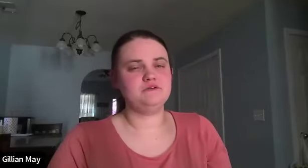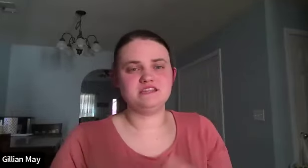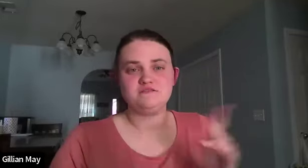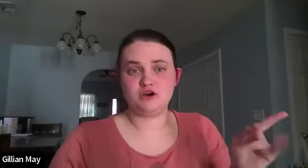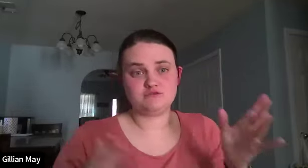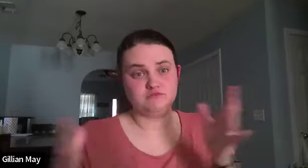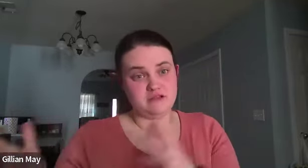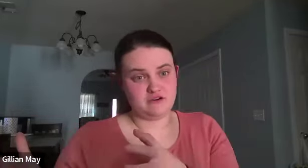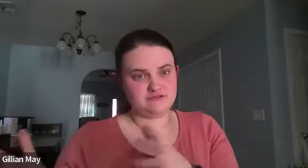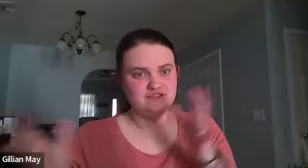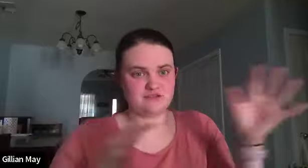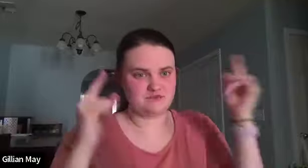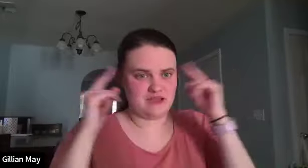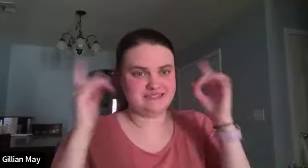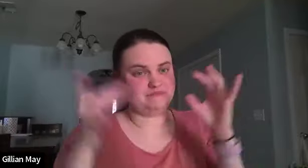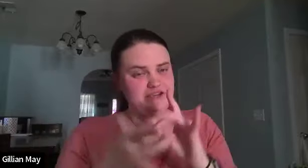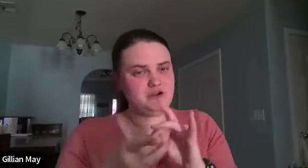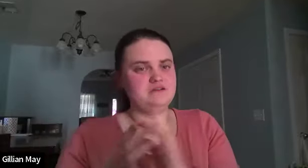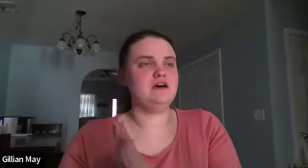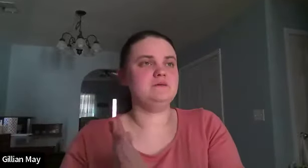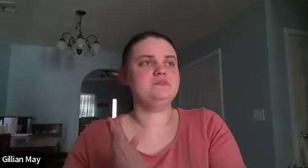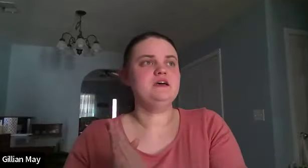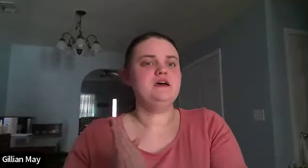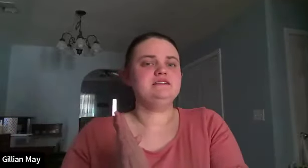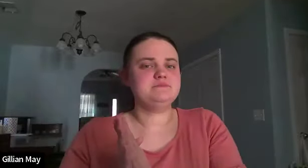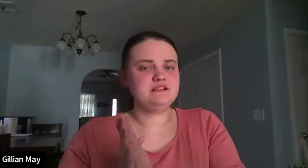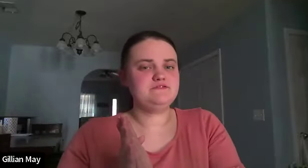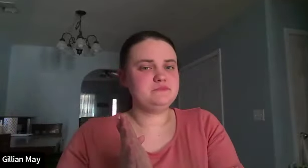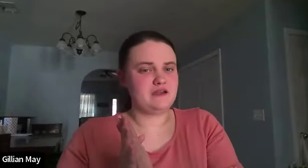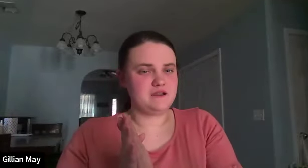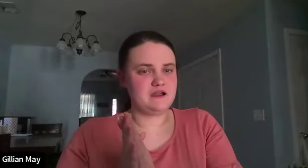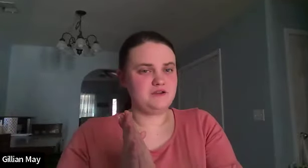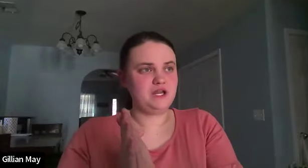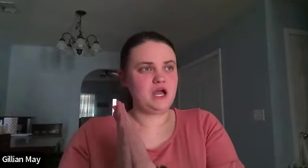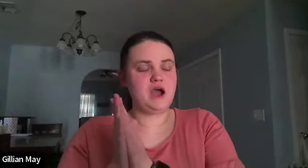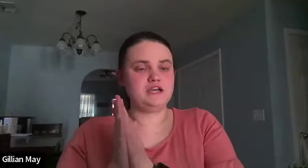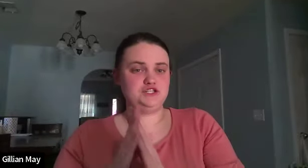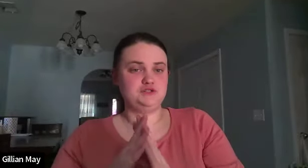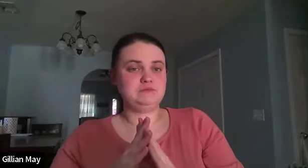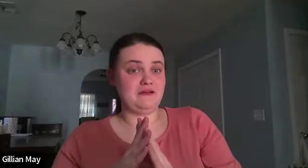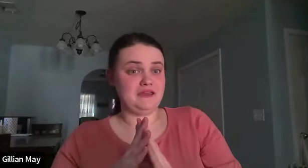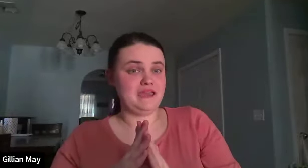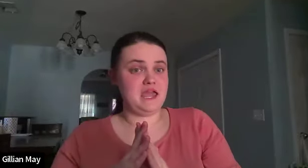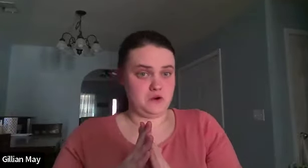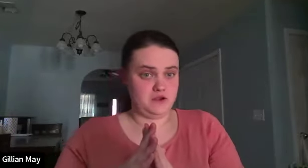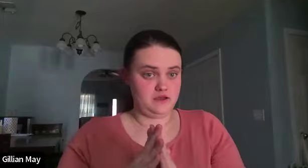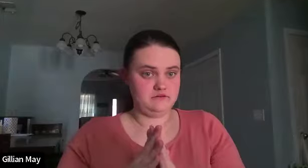think of parks with playgrounds, so that's why I said playground. Typically for playground, I do play area.